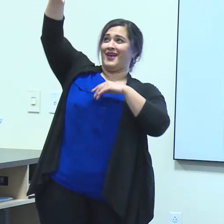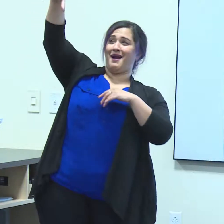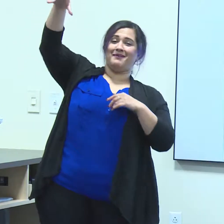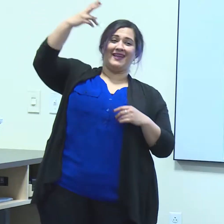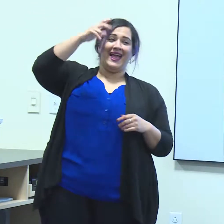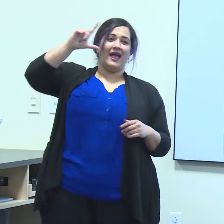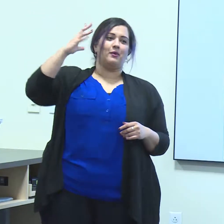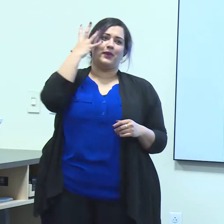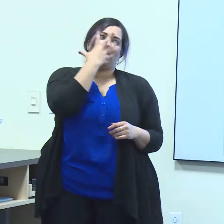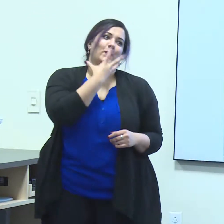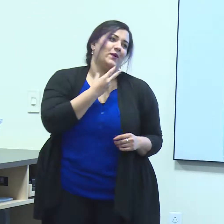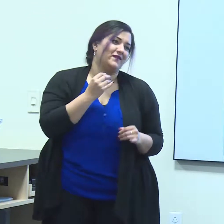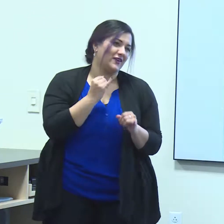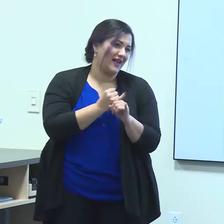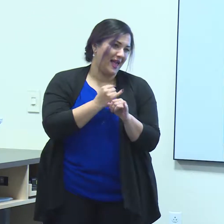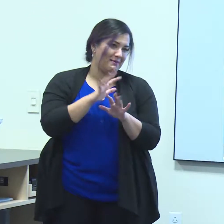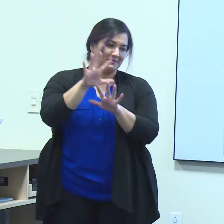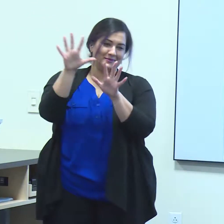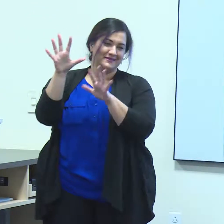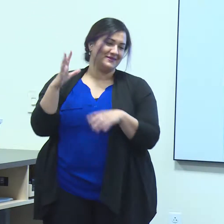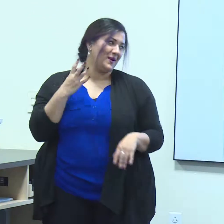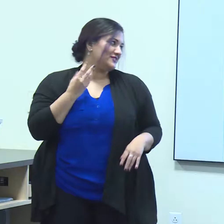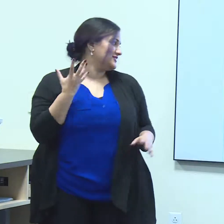in Berkeley. Beautiful campus.